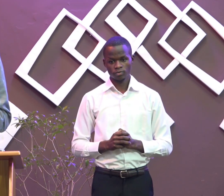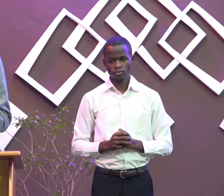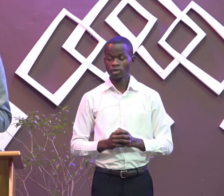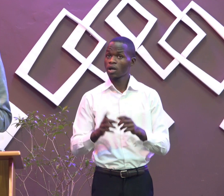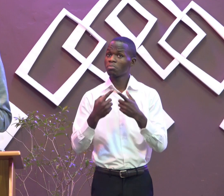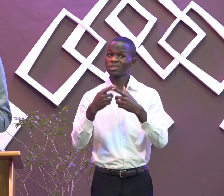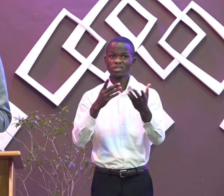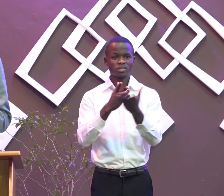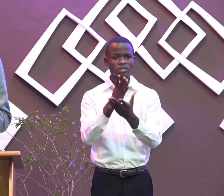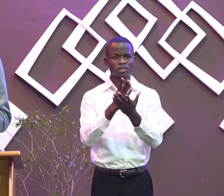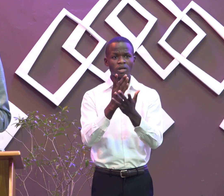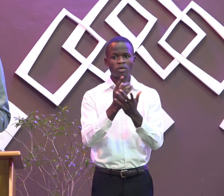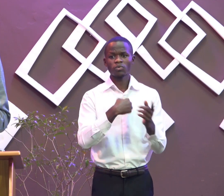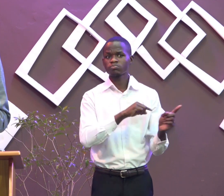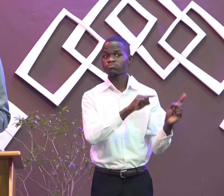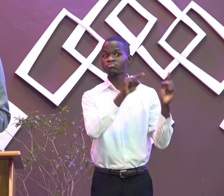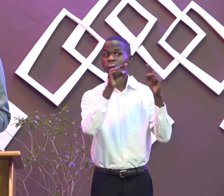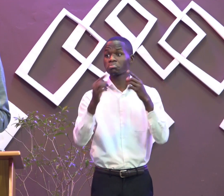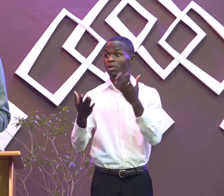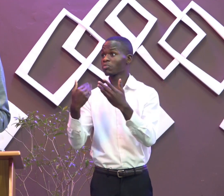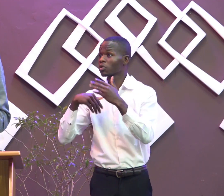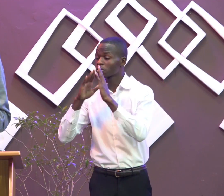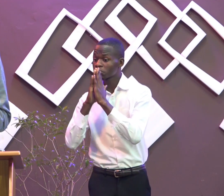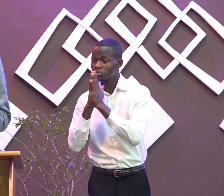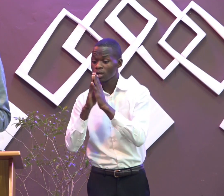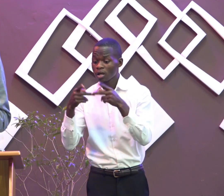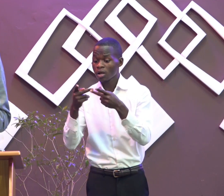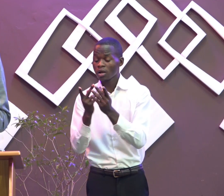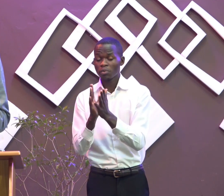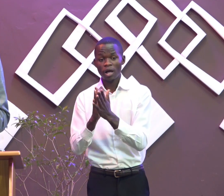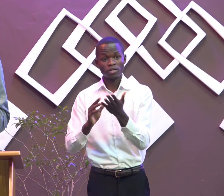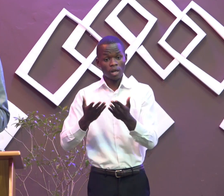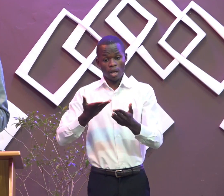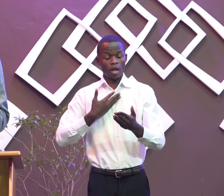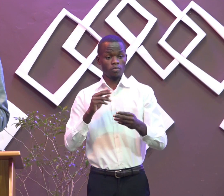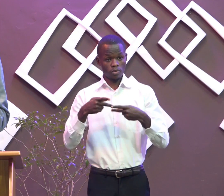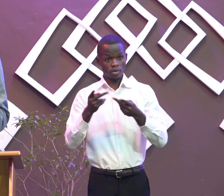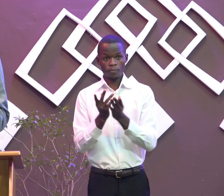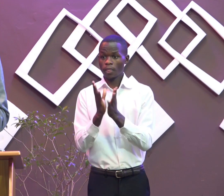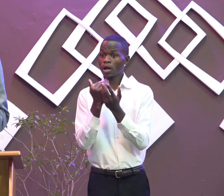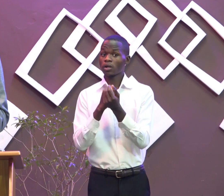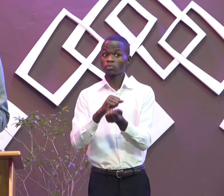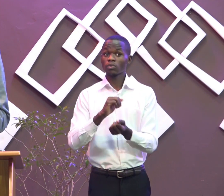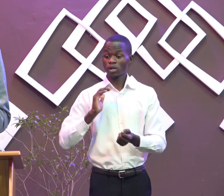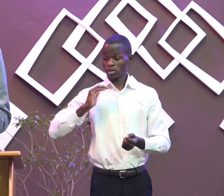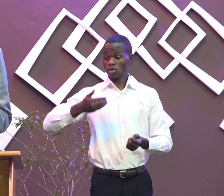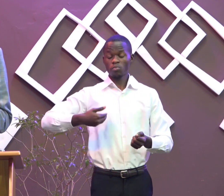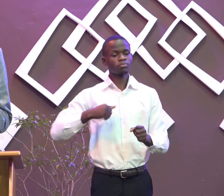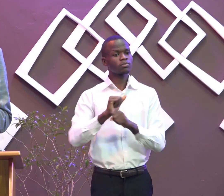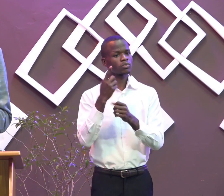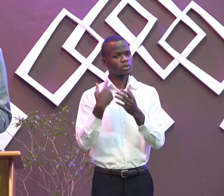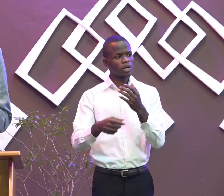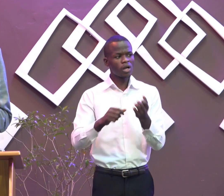Nenga mazima twali tetwatugambanga ko nti batusabira ekifo tukitwale. Omukyala yakyuka omulundi gumu n'atusooka n'atugamba